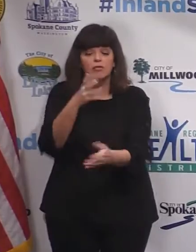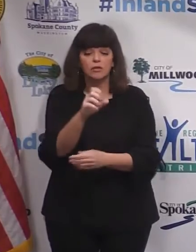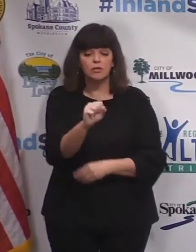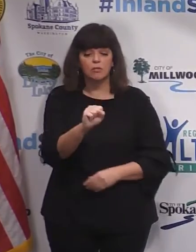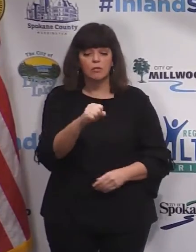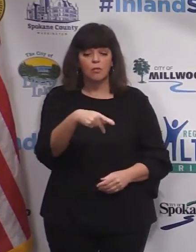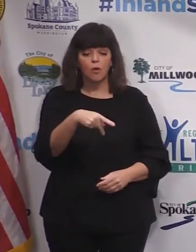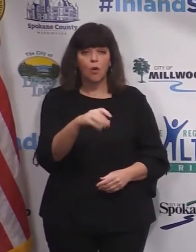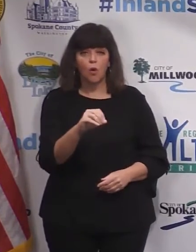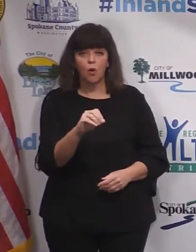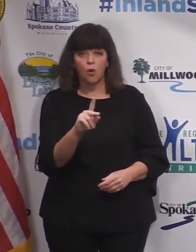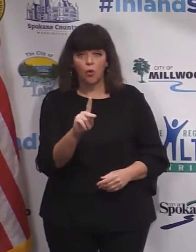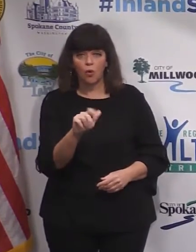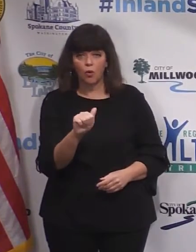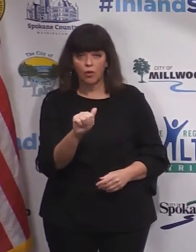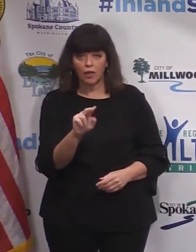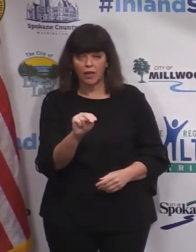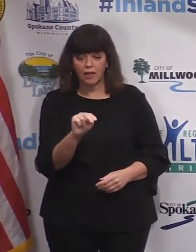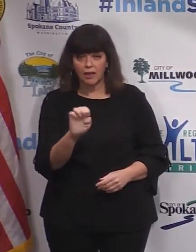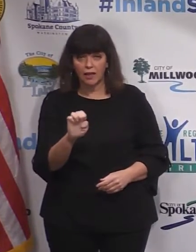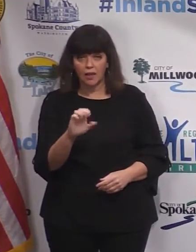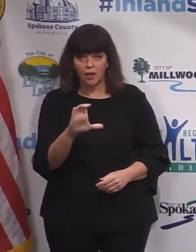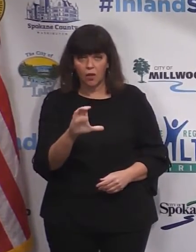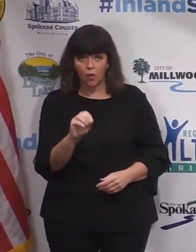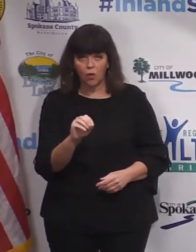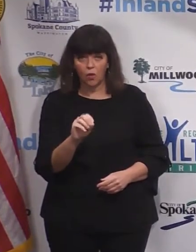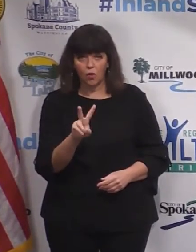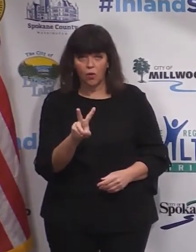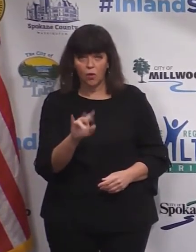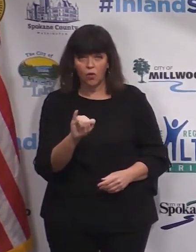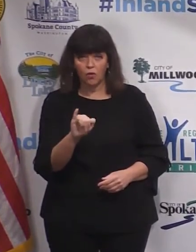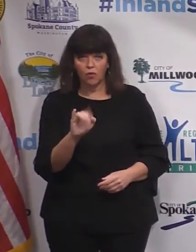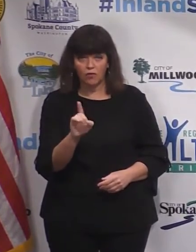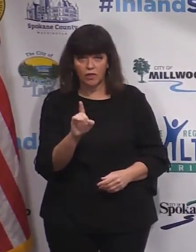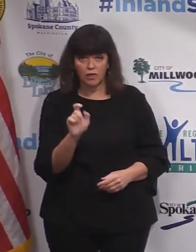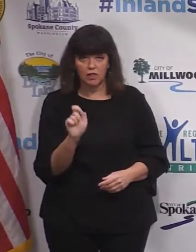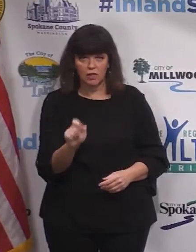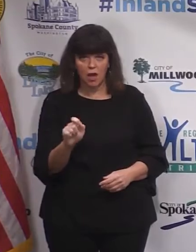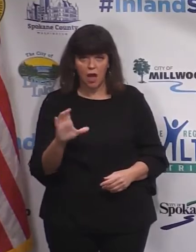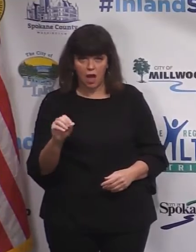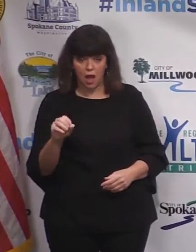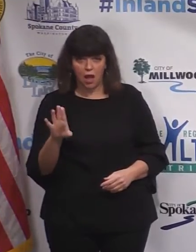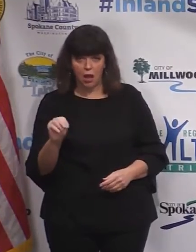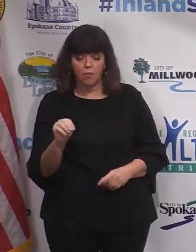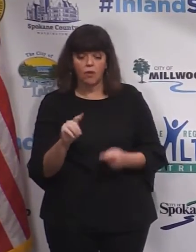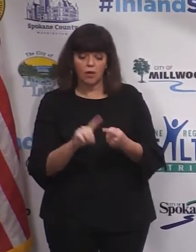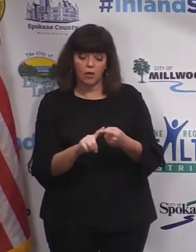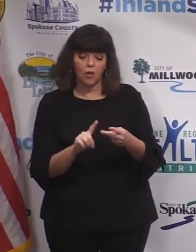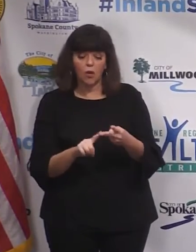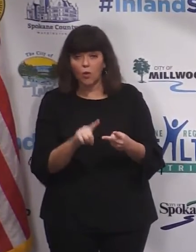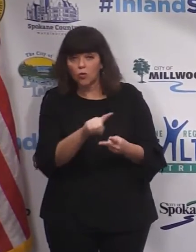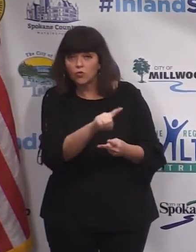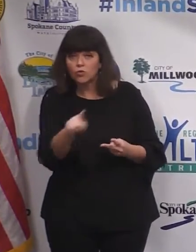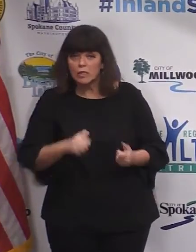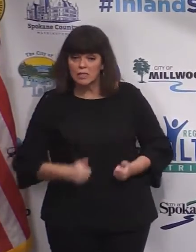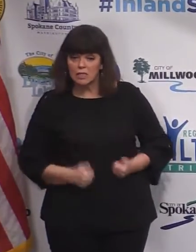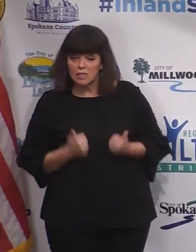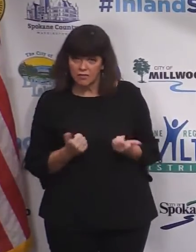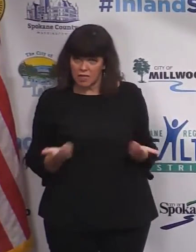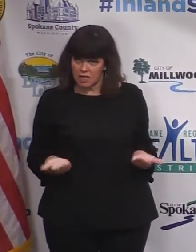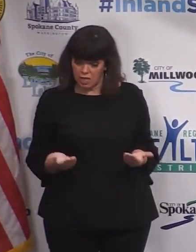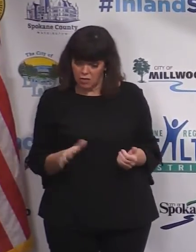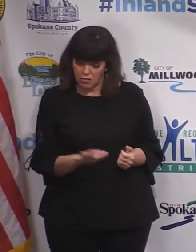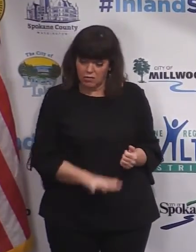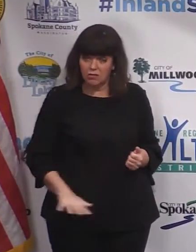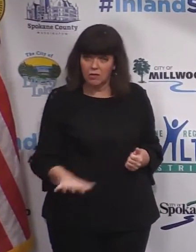SpokaneCOVIDresponse.com, or for those in the city of Spokane boundaries, residents can call 311 Monday through Friday, 7 a.m.